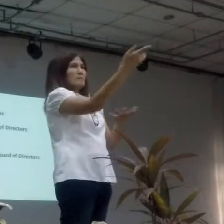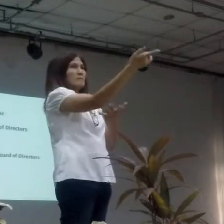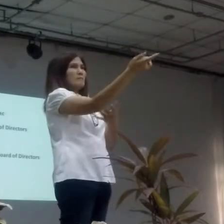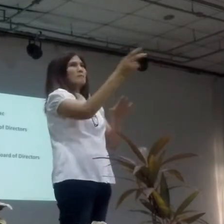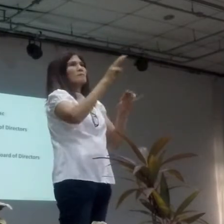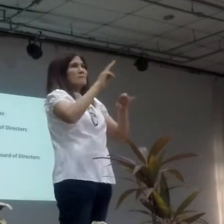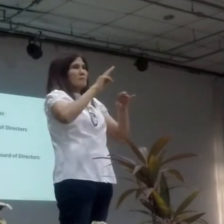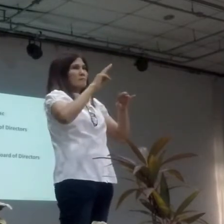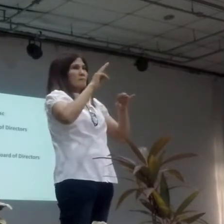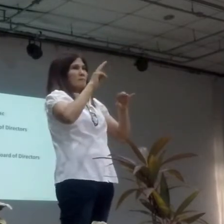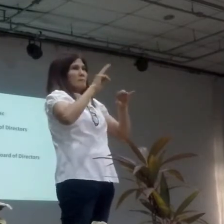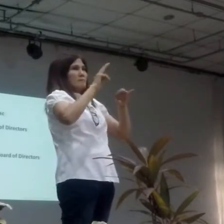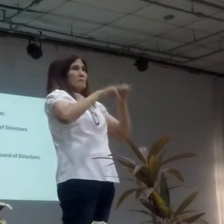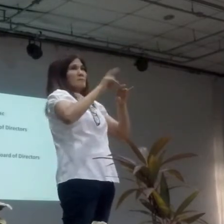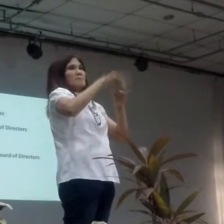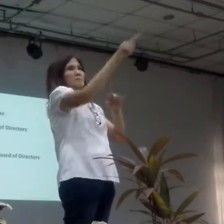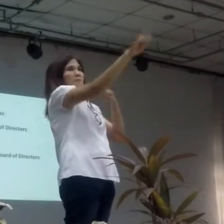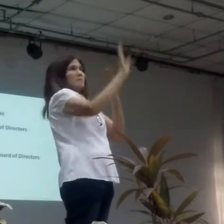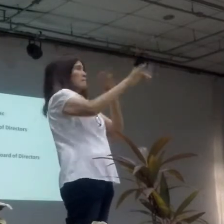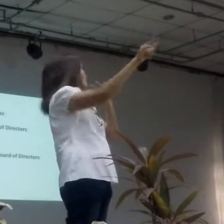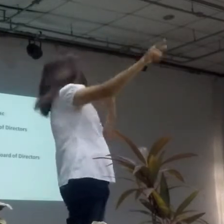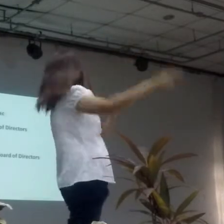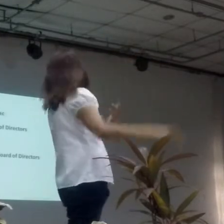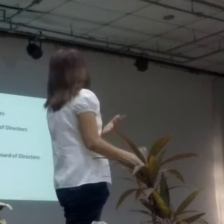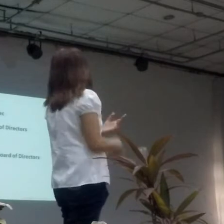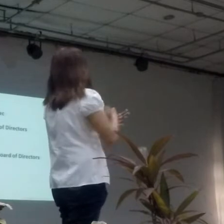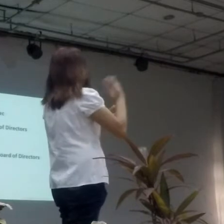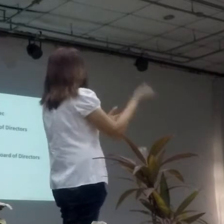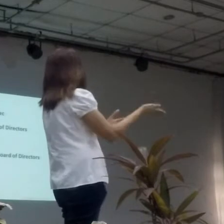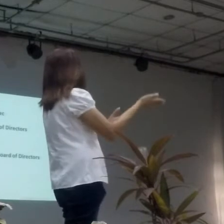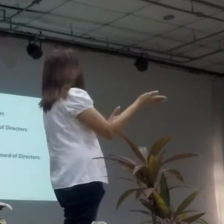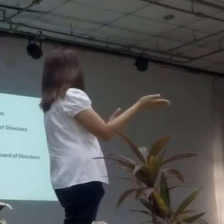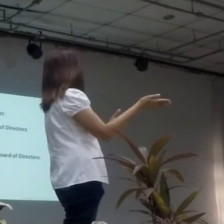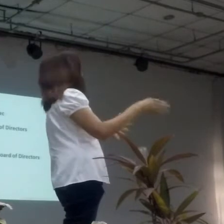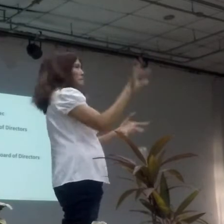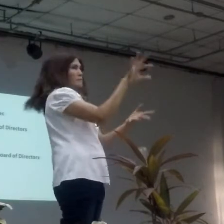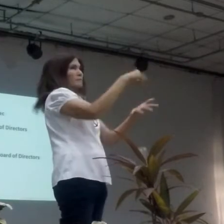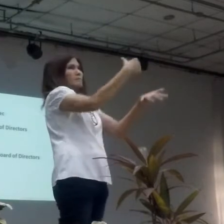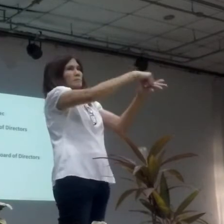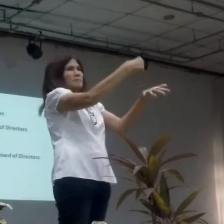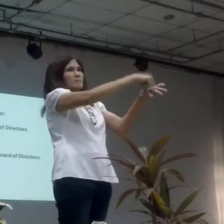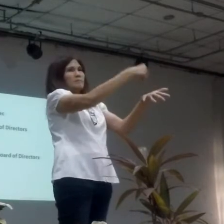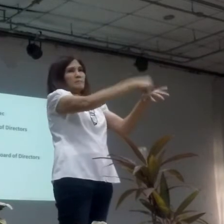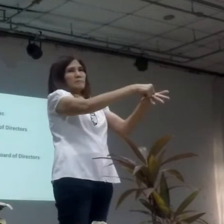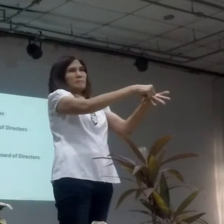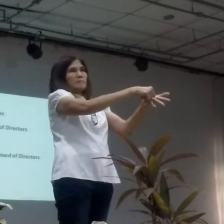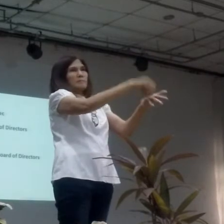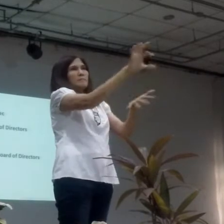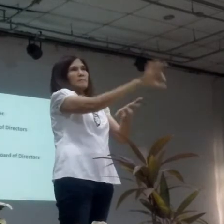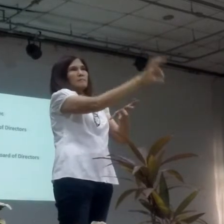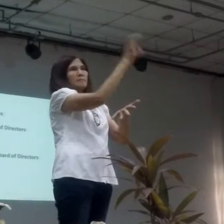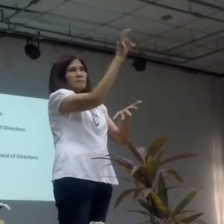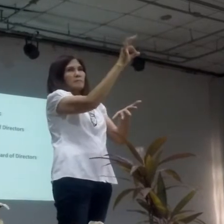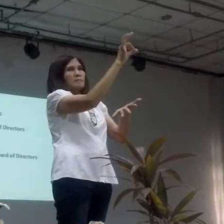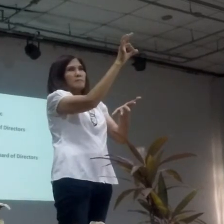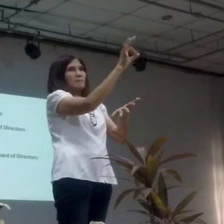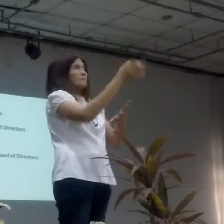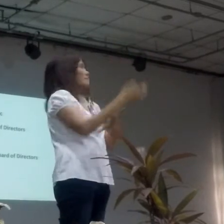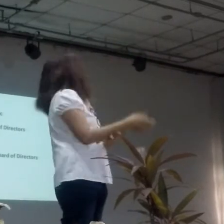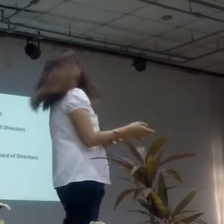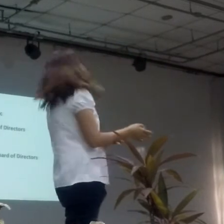diba? So there will be the COMELEC. Then we will have the election, the casting of the